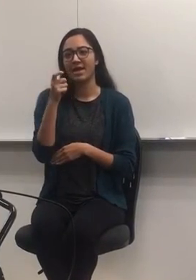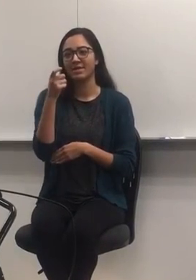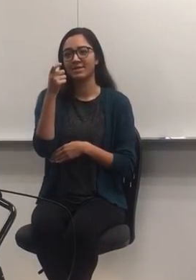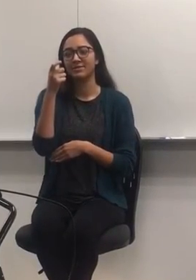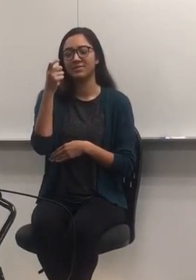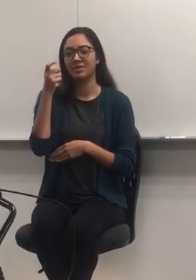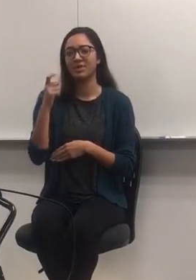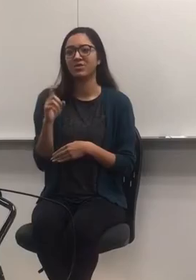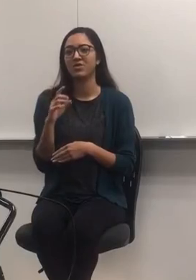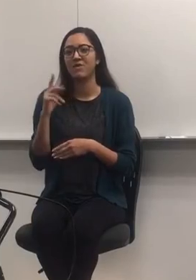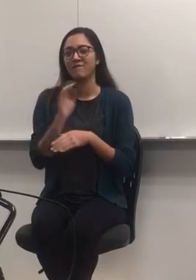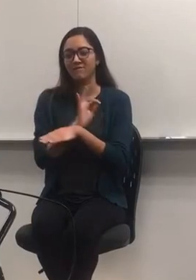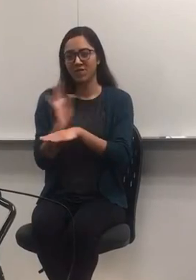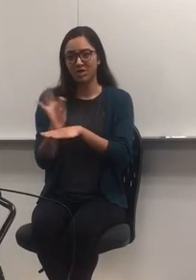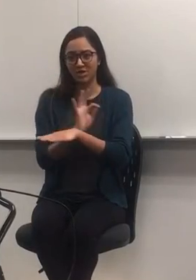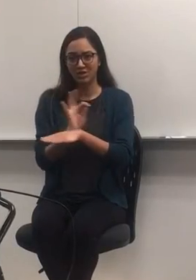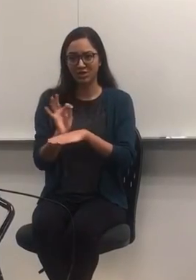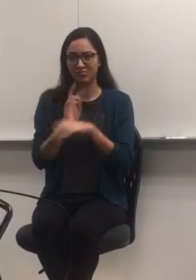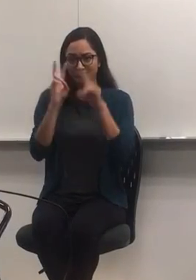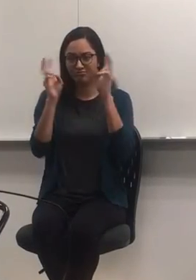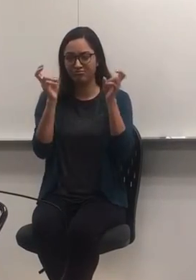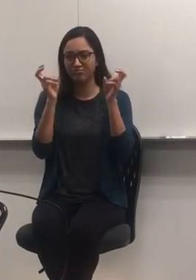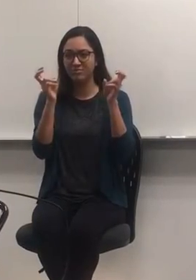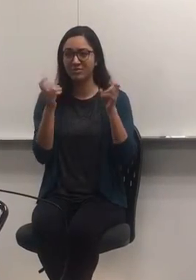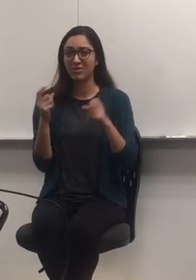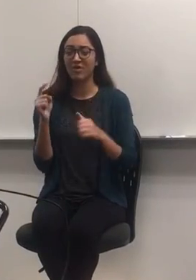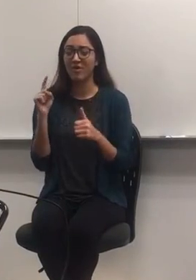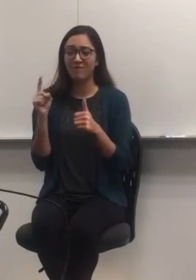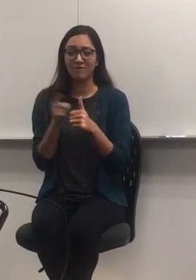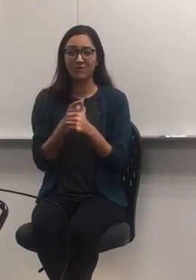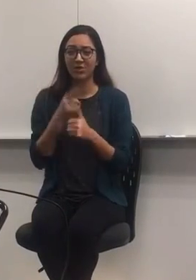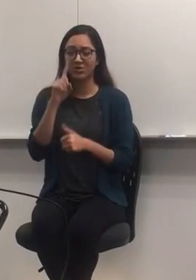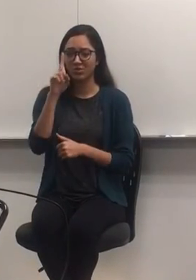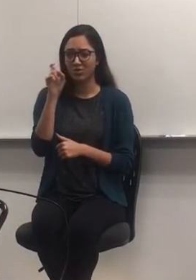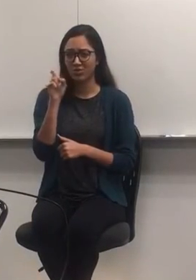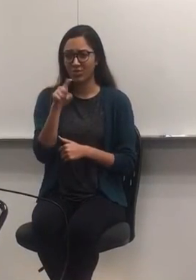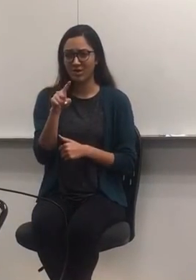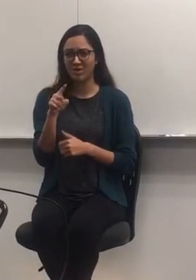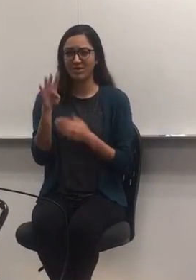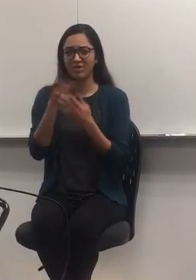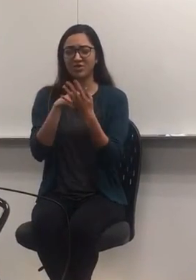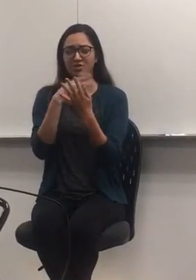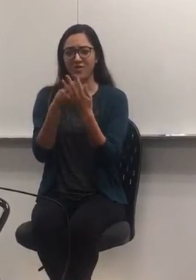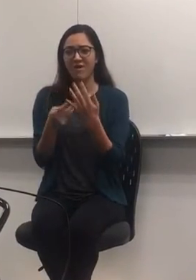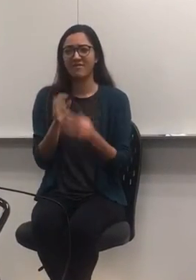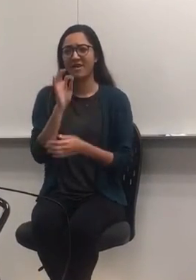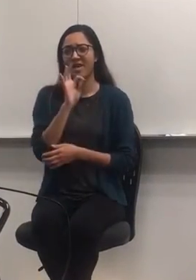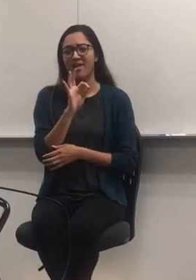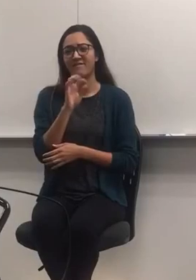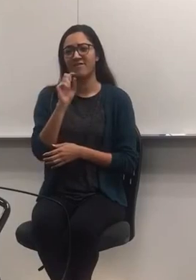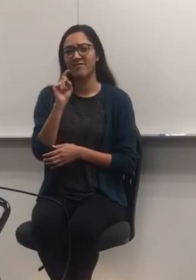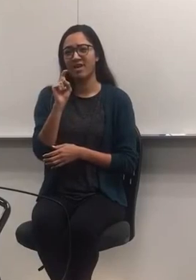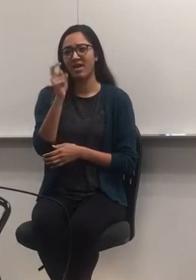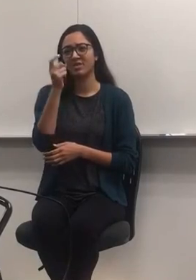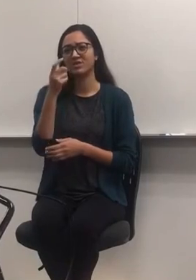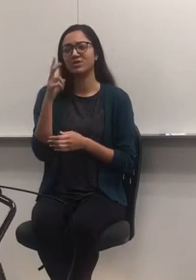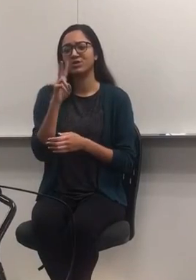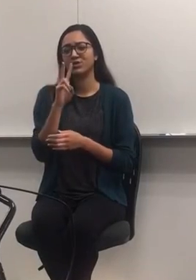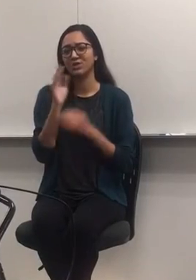and the first question is simply to graph f of x equals 2 to the x minus 1 plus 1,